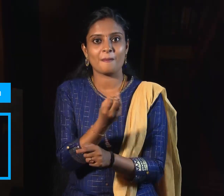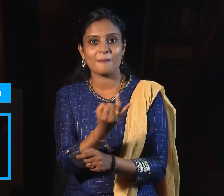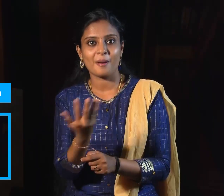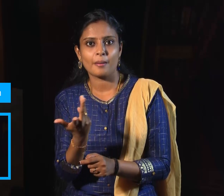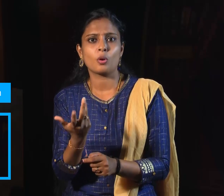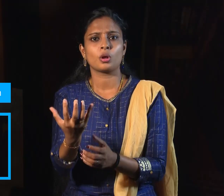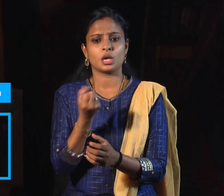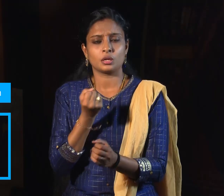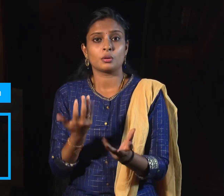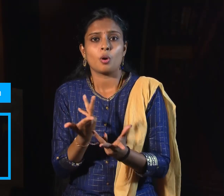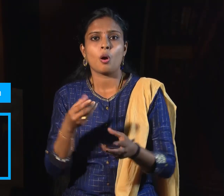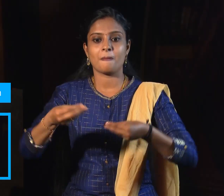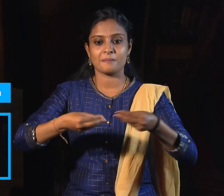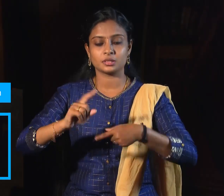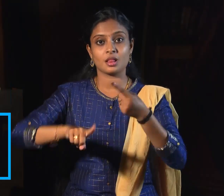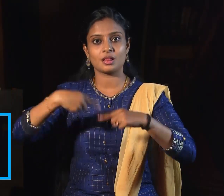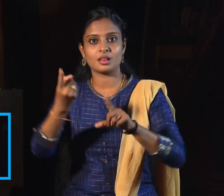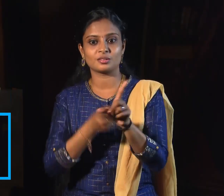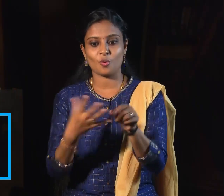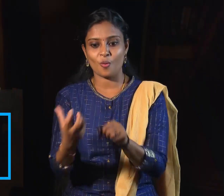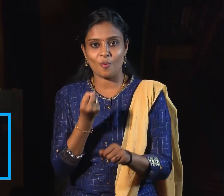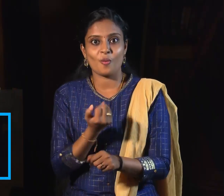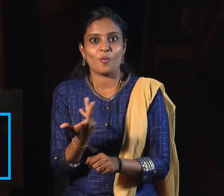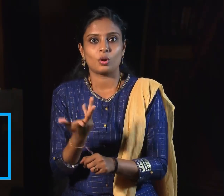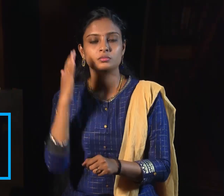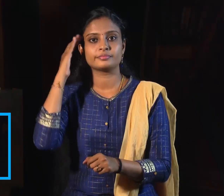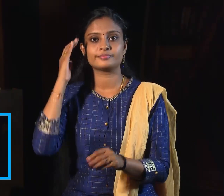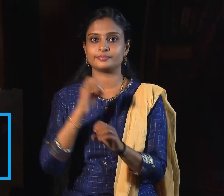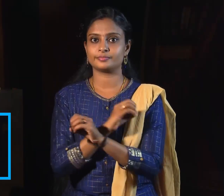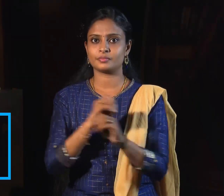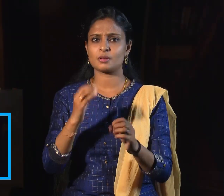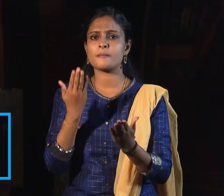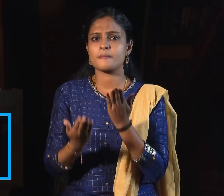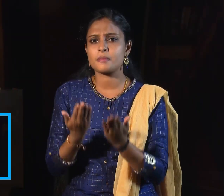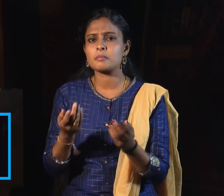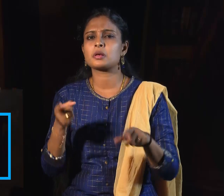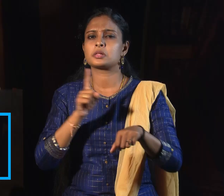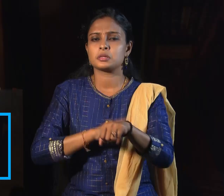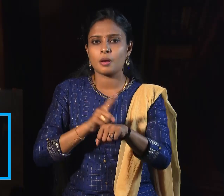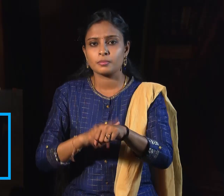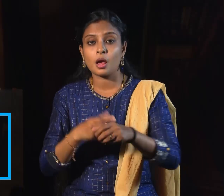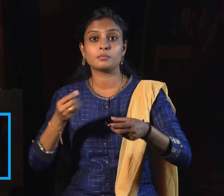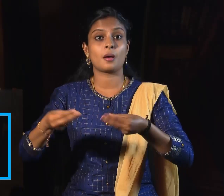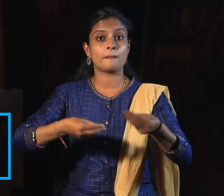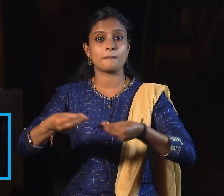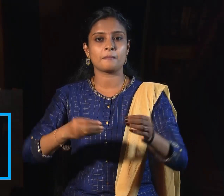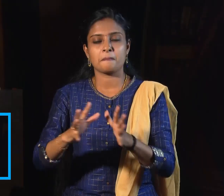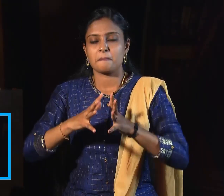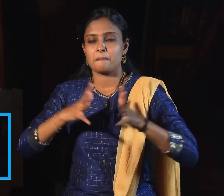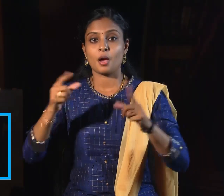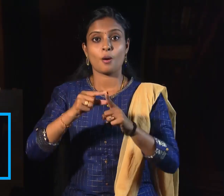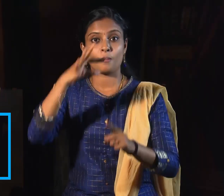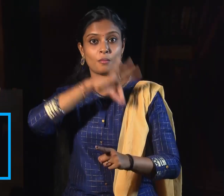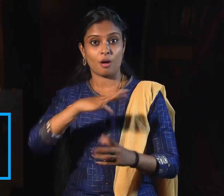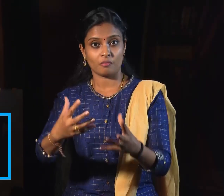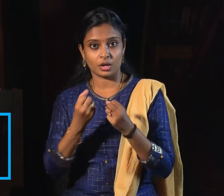which the business is going to earn is not certain. It may be possible that the business earns a huge profit